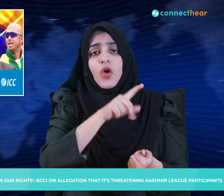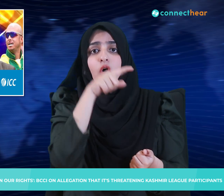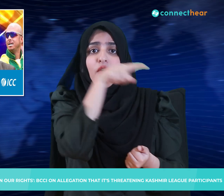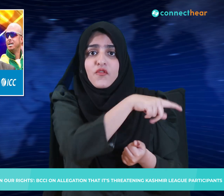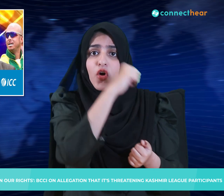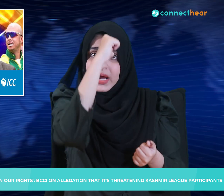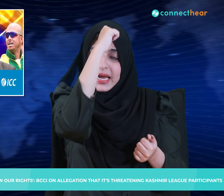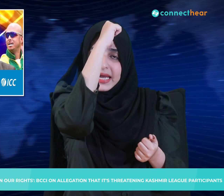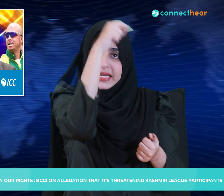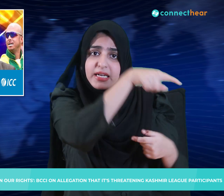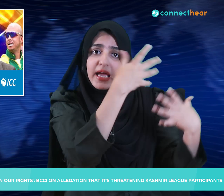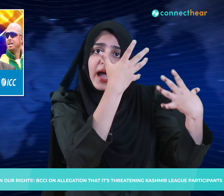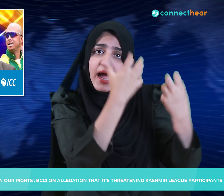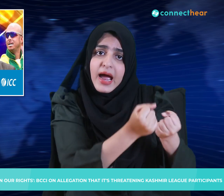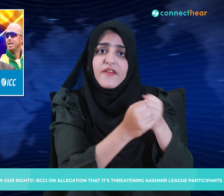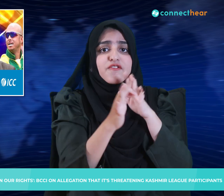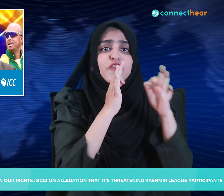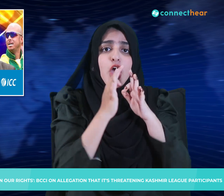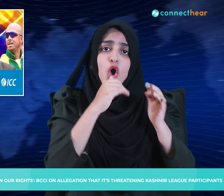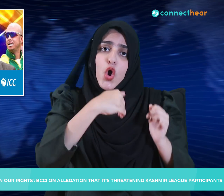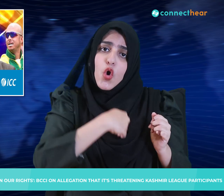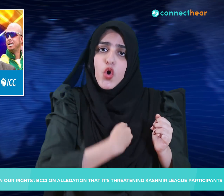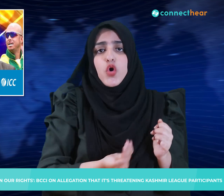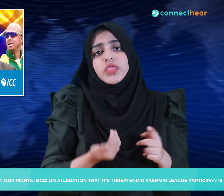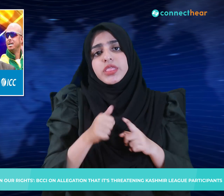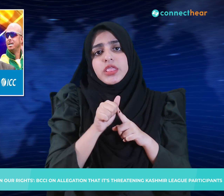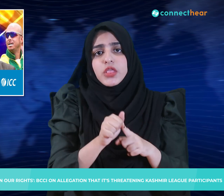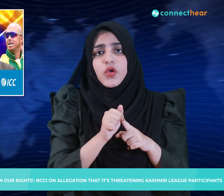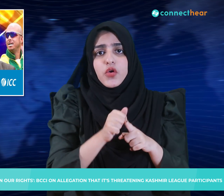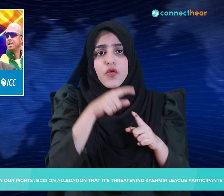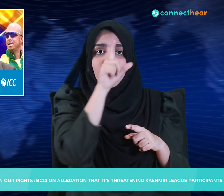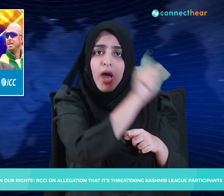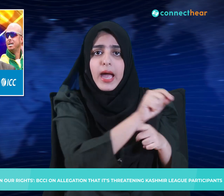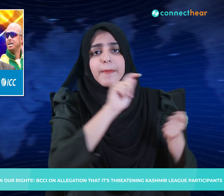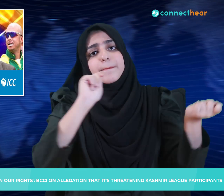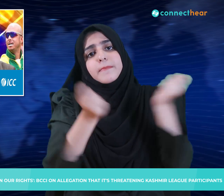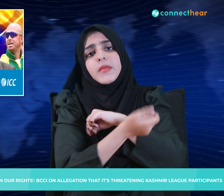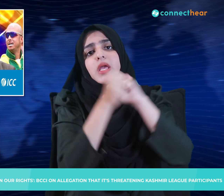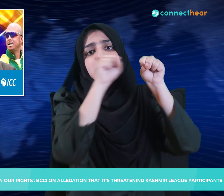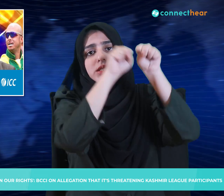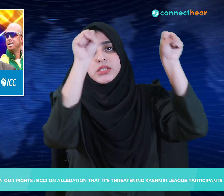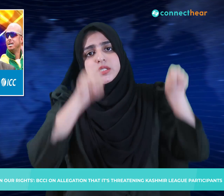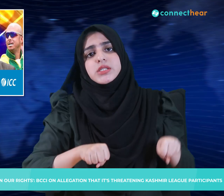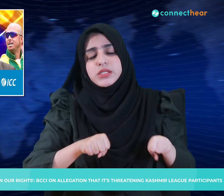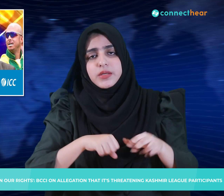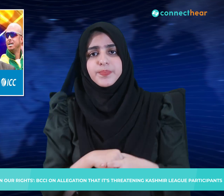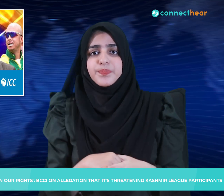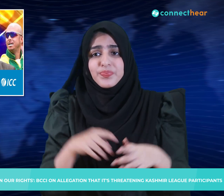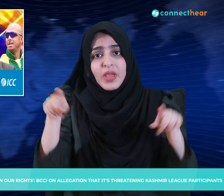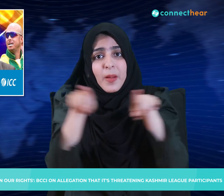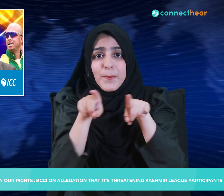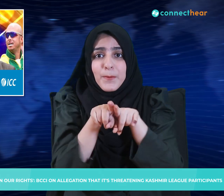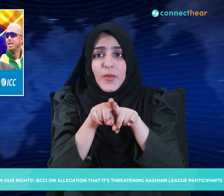true, the BCCI would be well within their rights to take decisions with respect to the cricketing ecosystem in